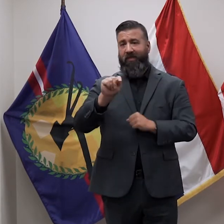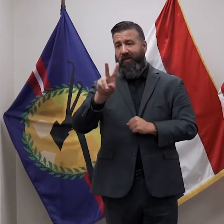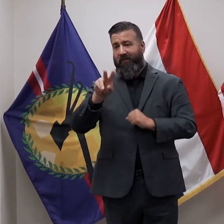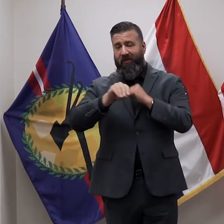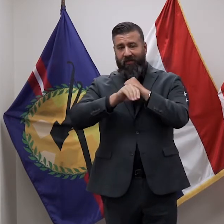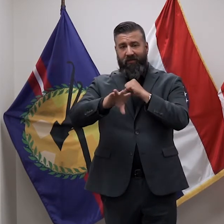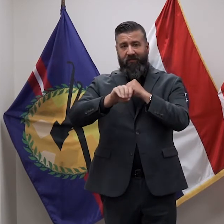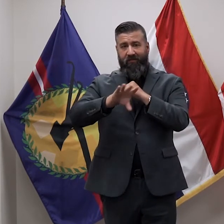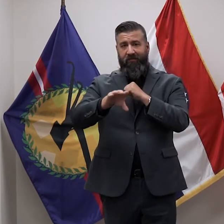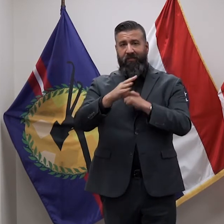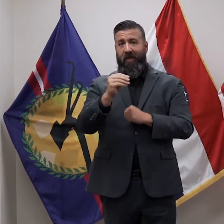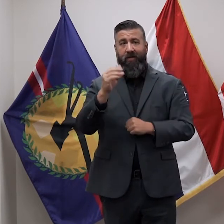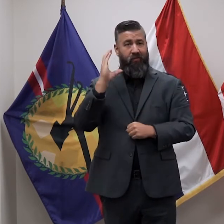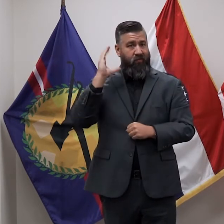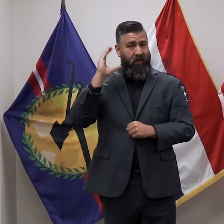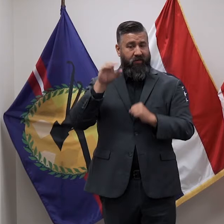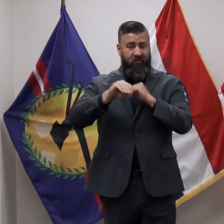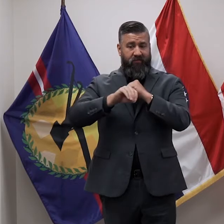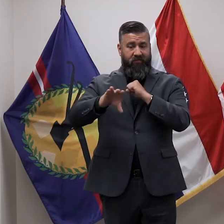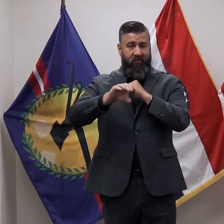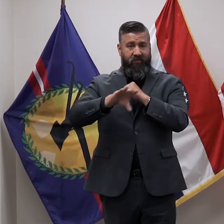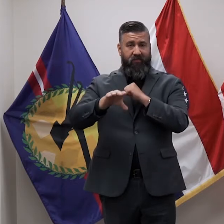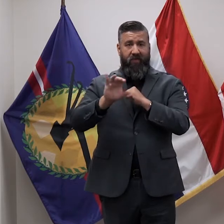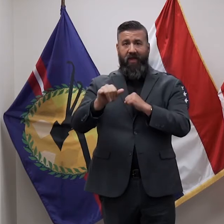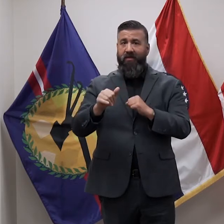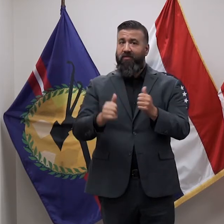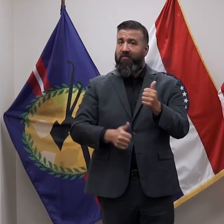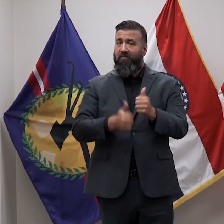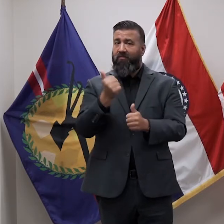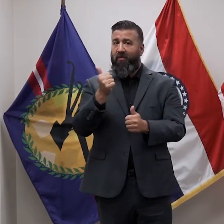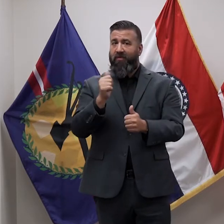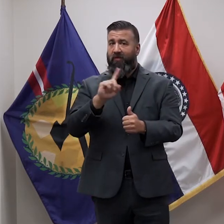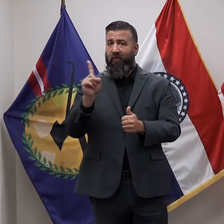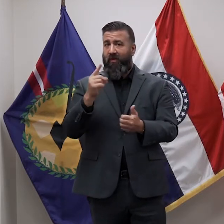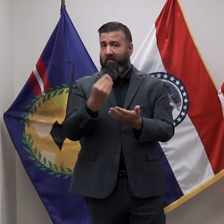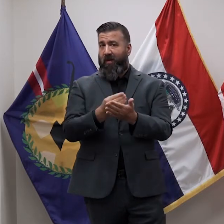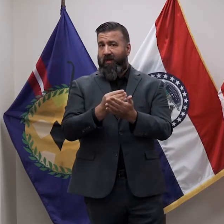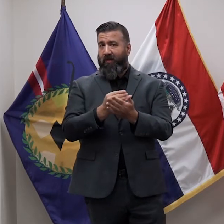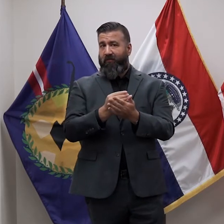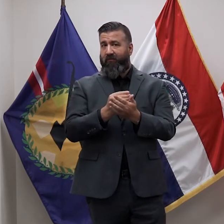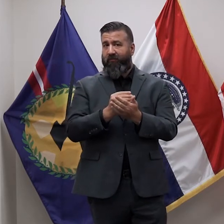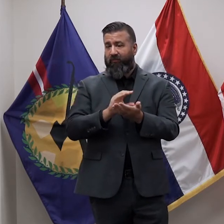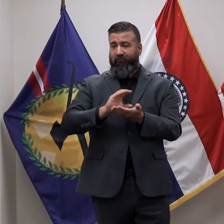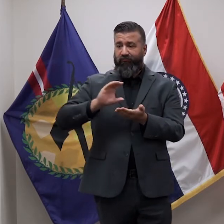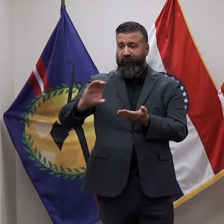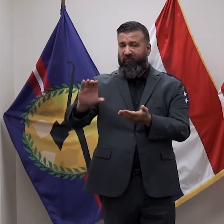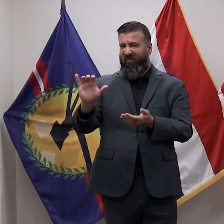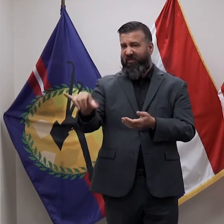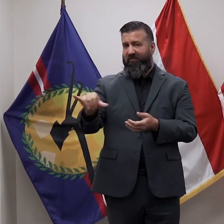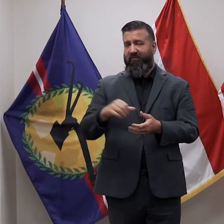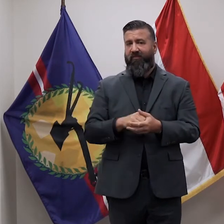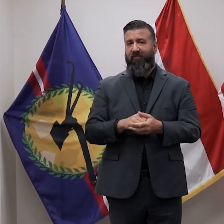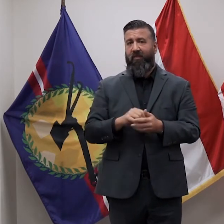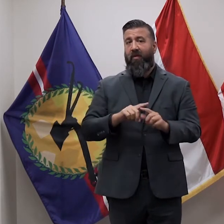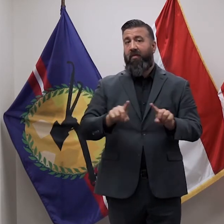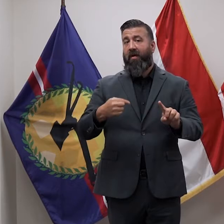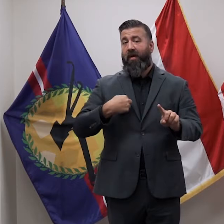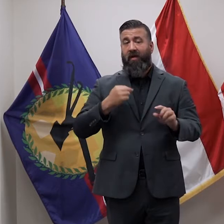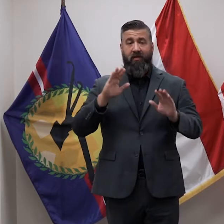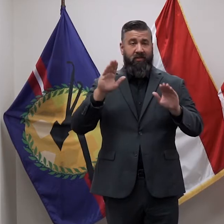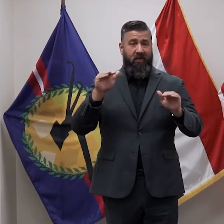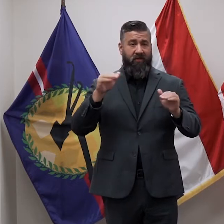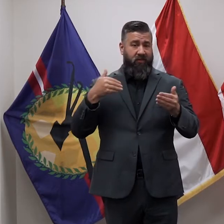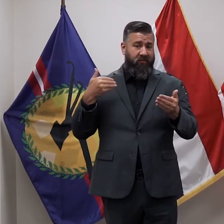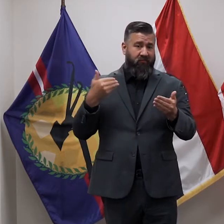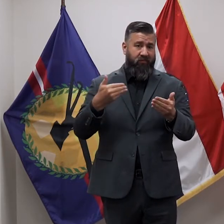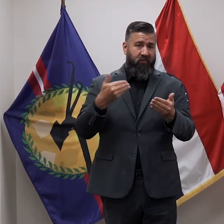advertising, and radio advertising, which is the vast majority of where those funds go. But I expect as we get